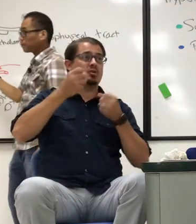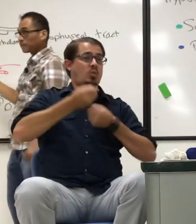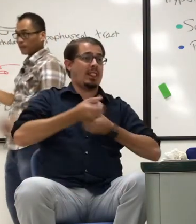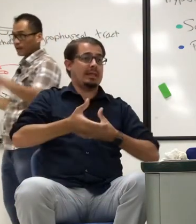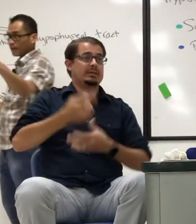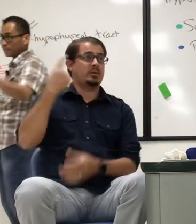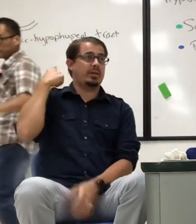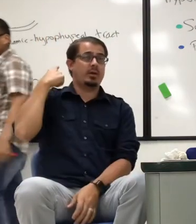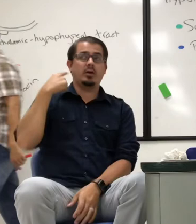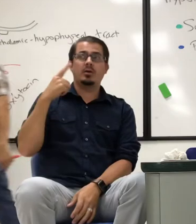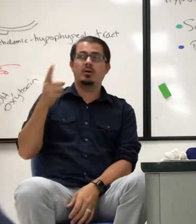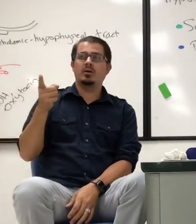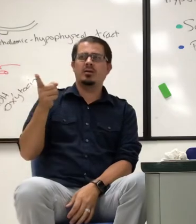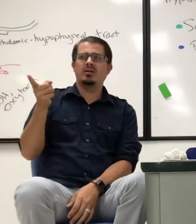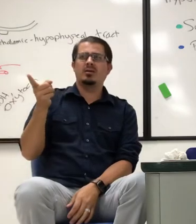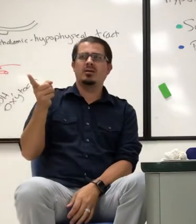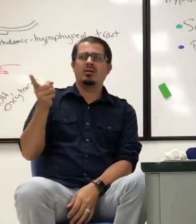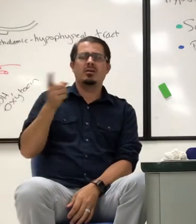the red and then the blue together.